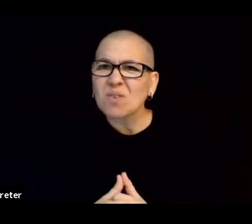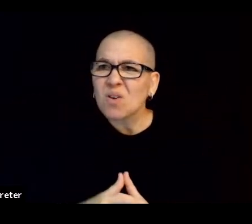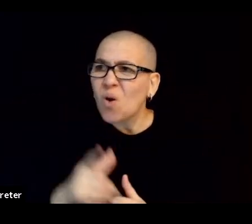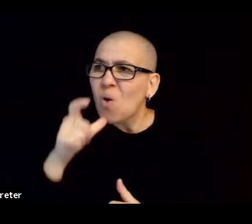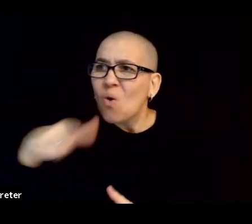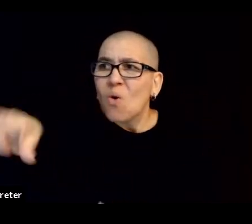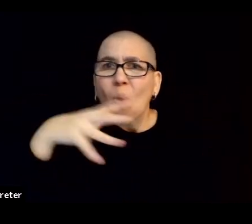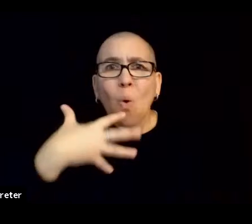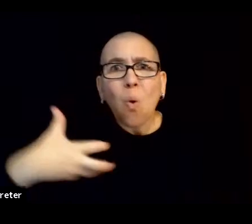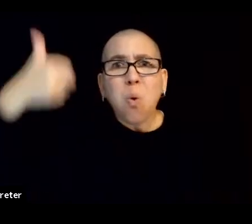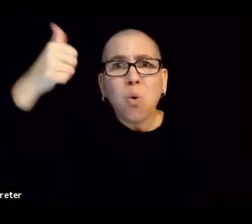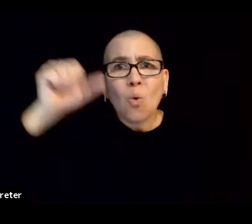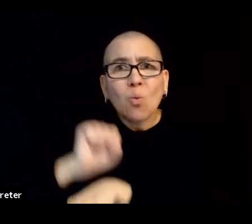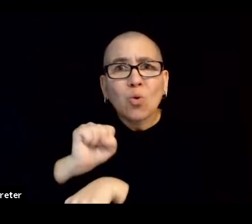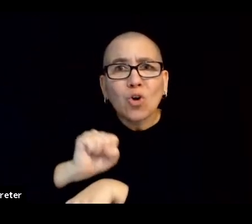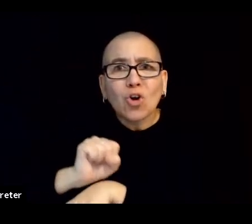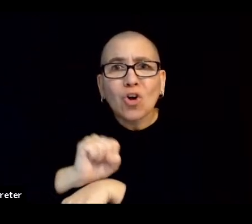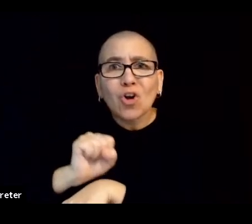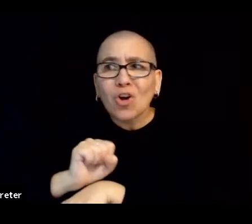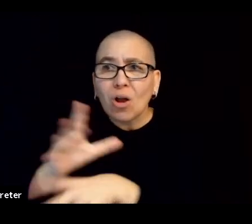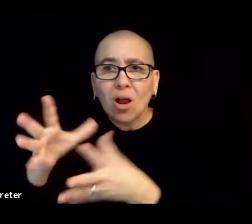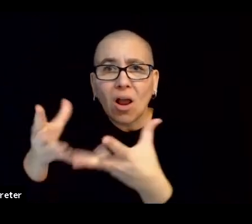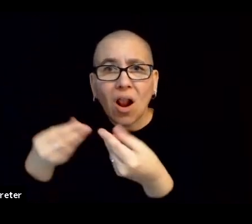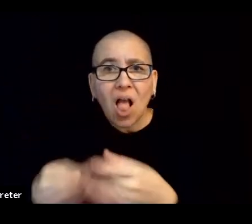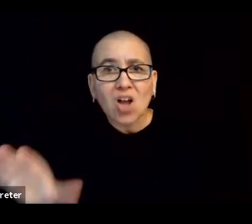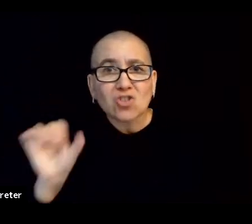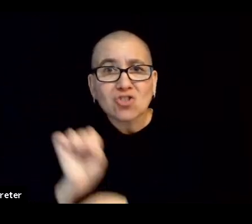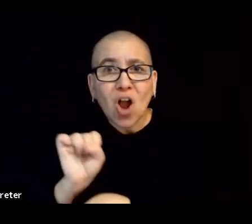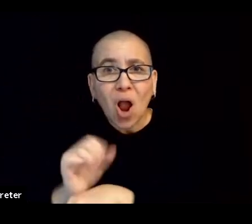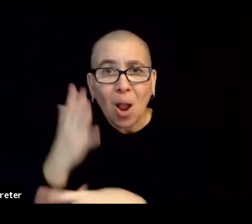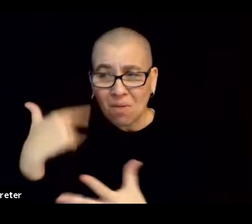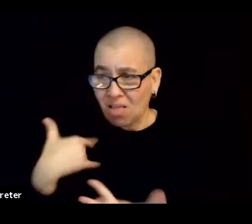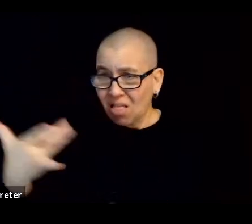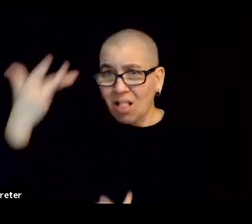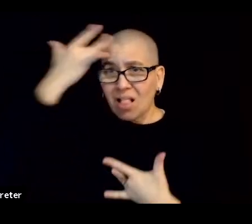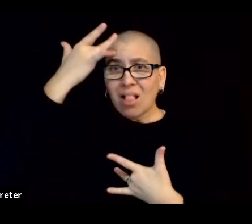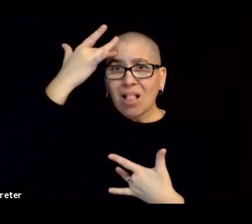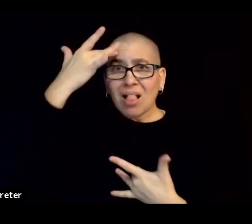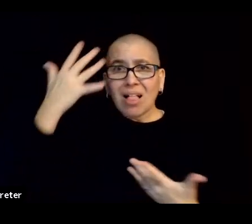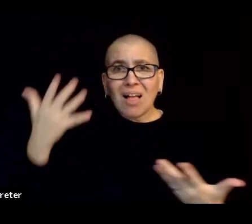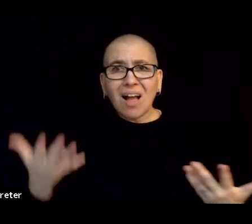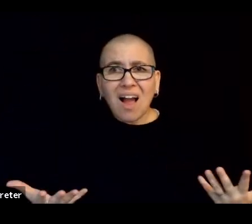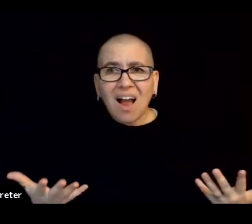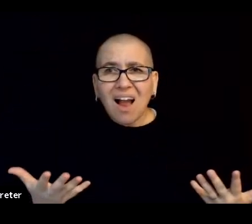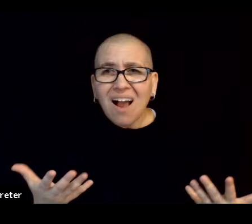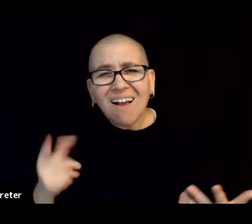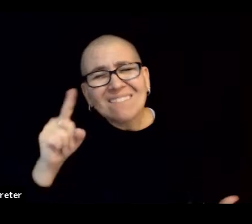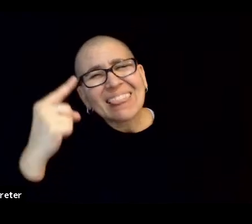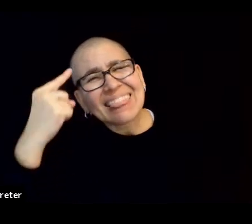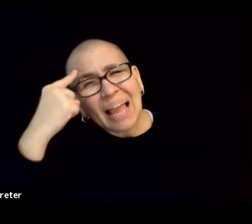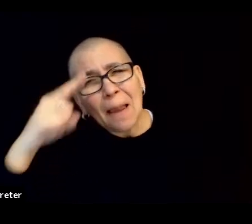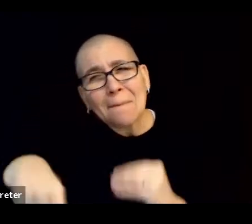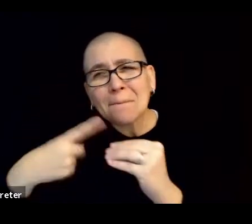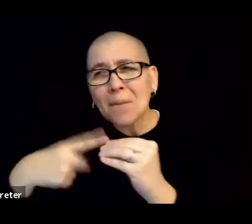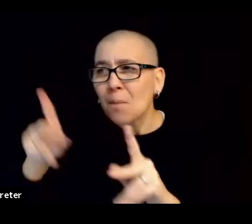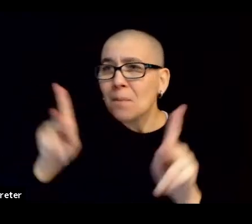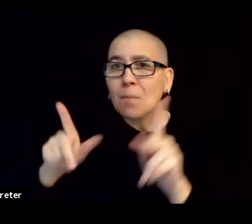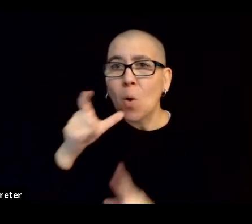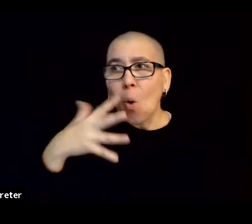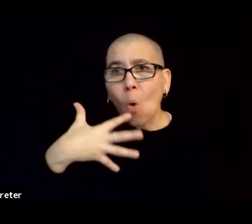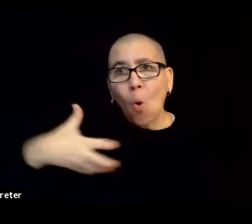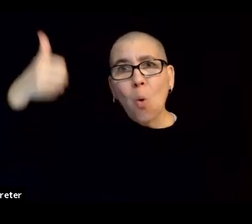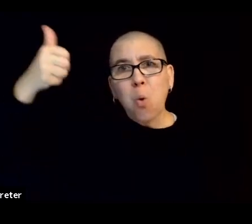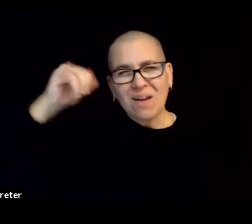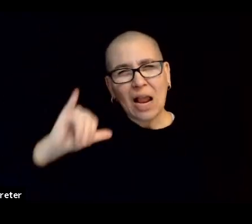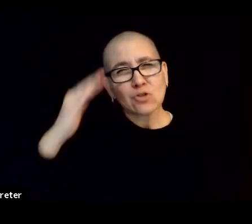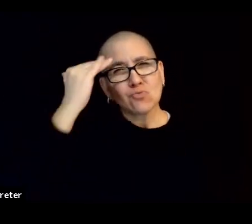be more difficult due to age and ageism. And all of this is why we've been calling on the state to prioritize older